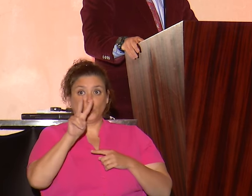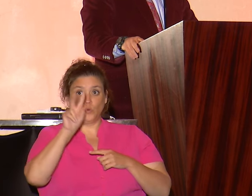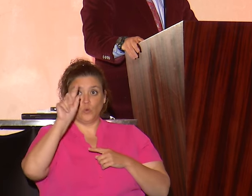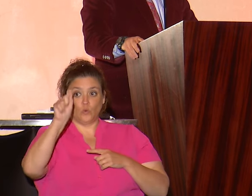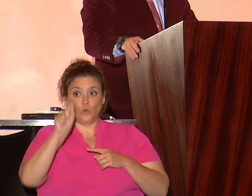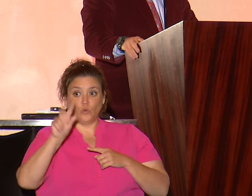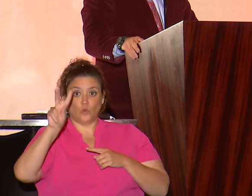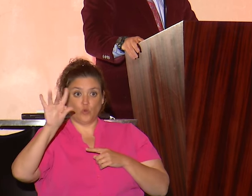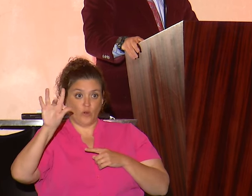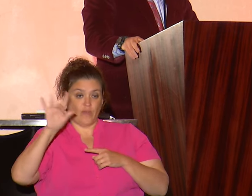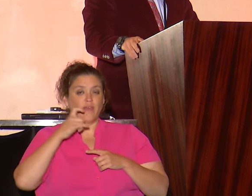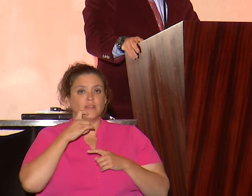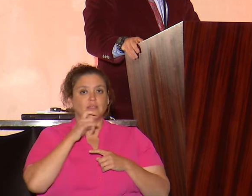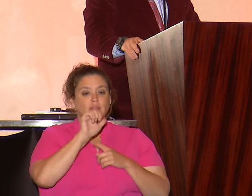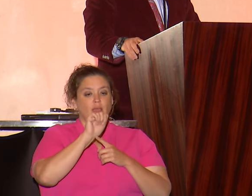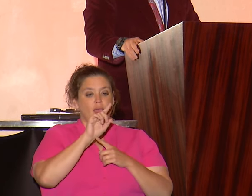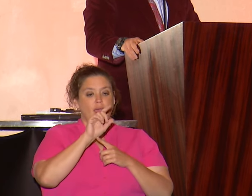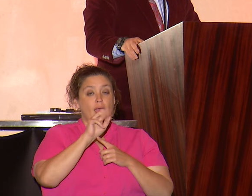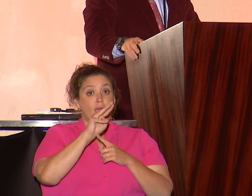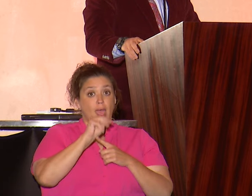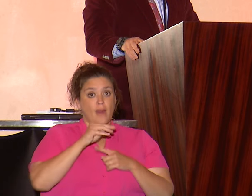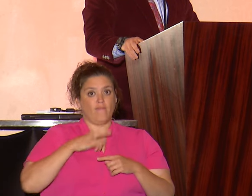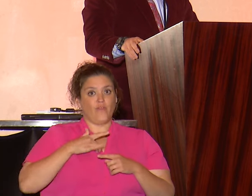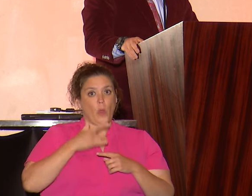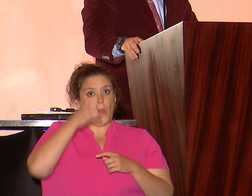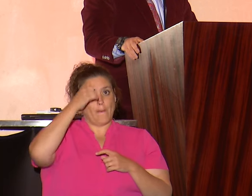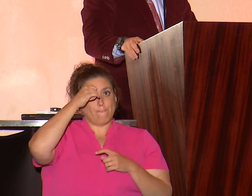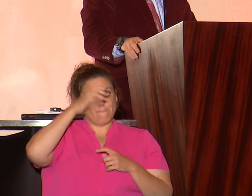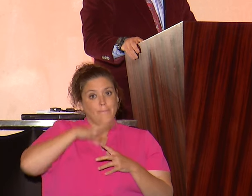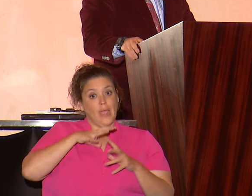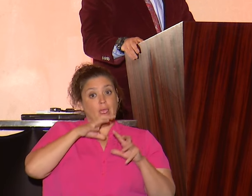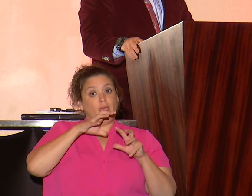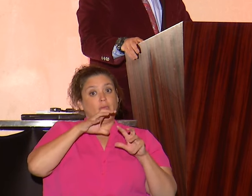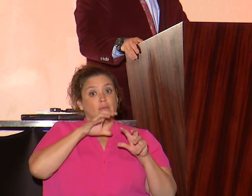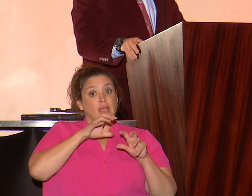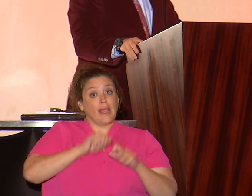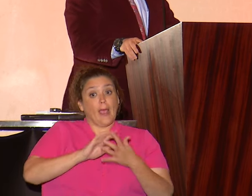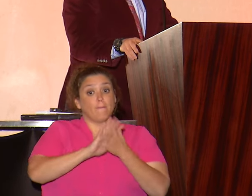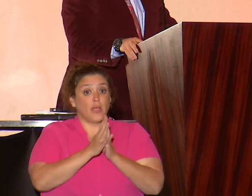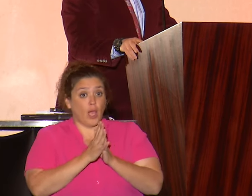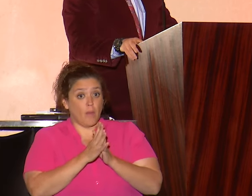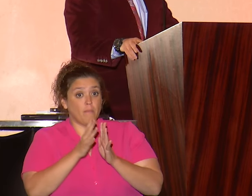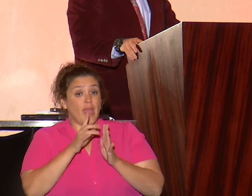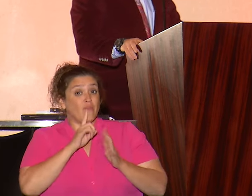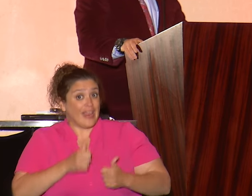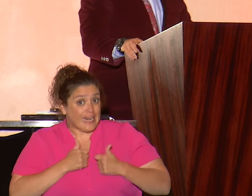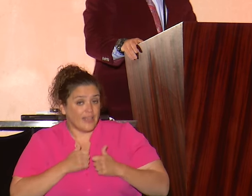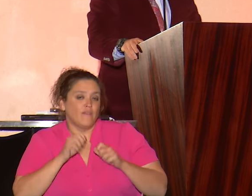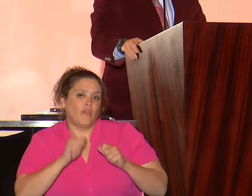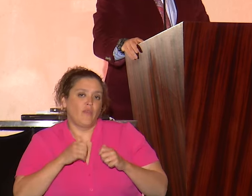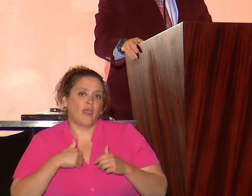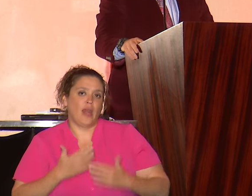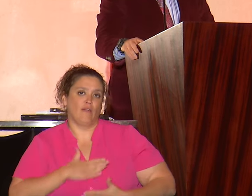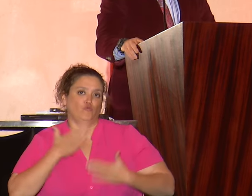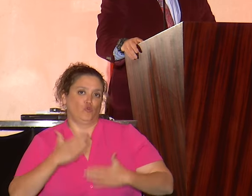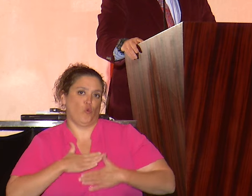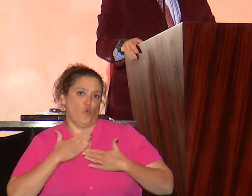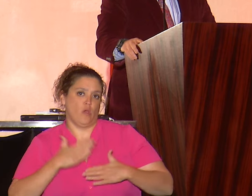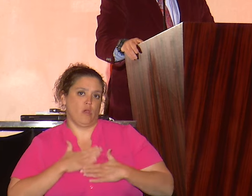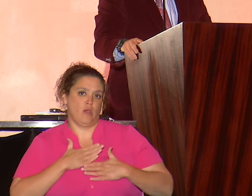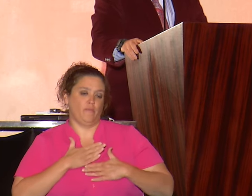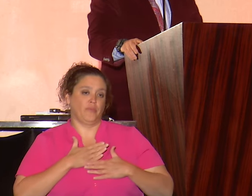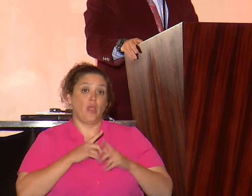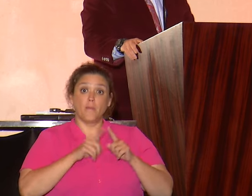fell that men might be and men are, that they might have joy." But it gets even better. Brigham